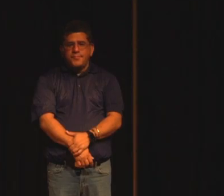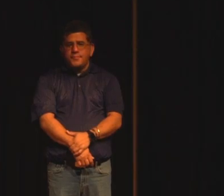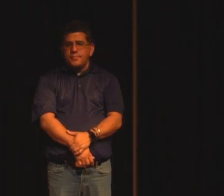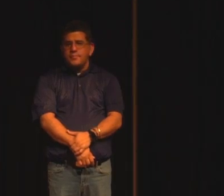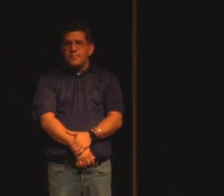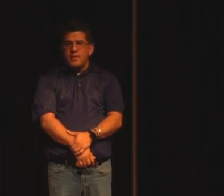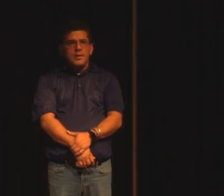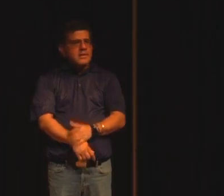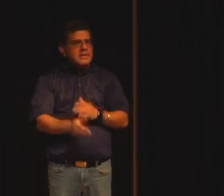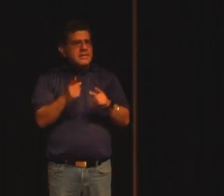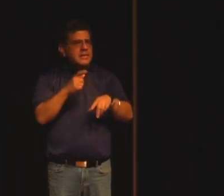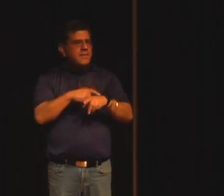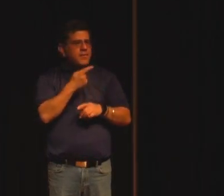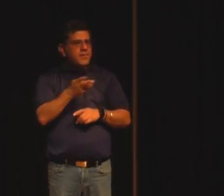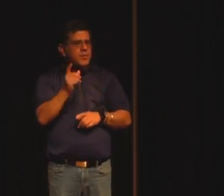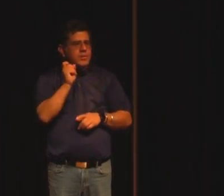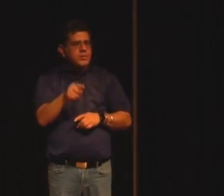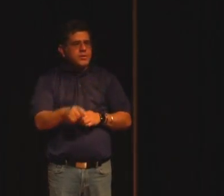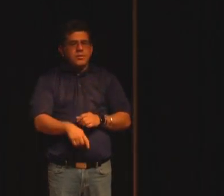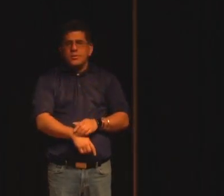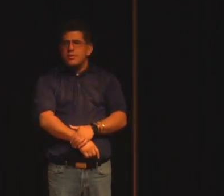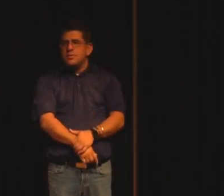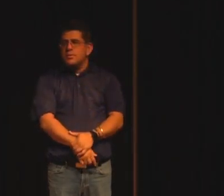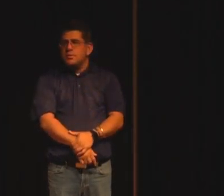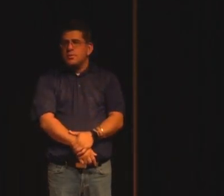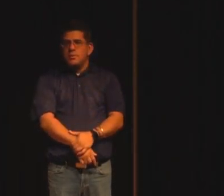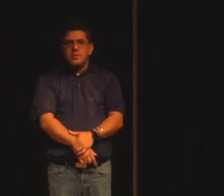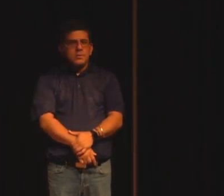Time for a couple questions.